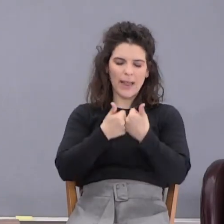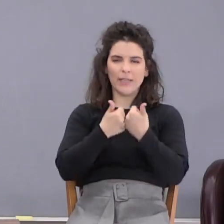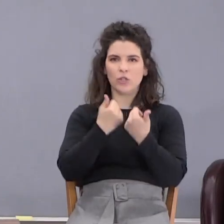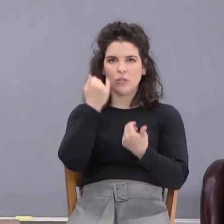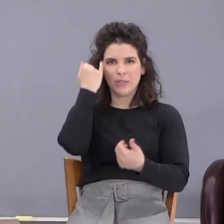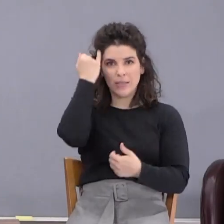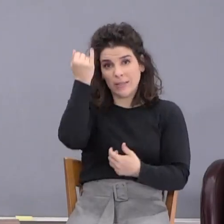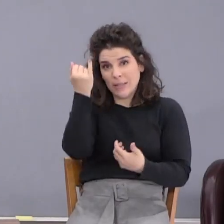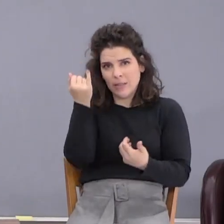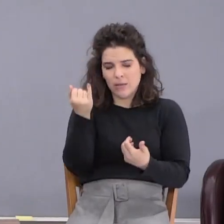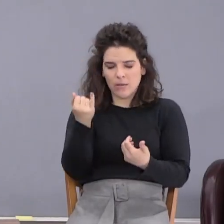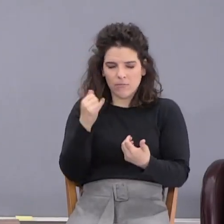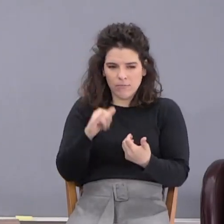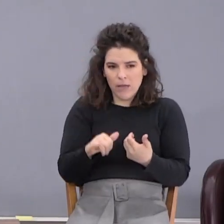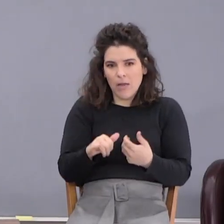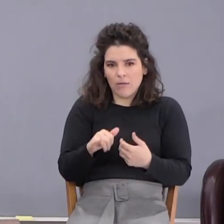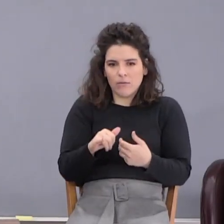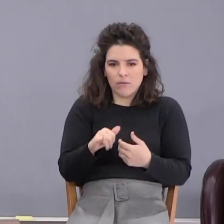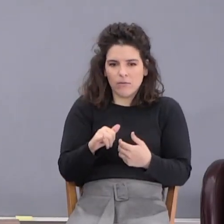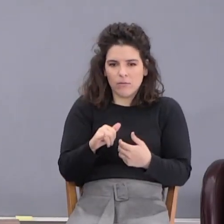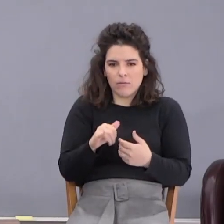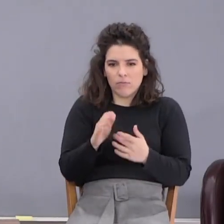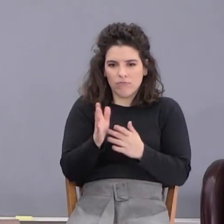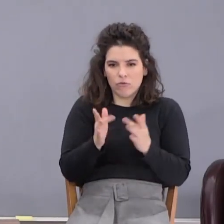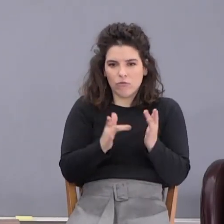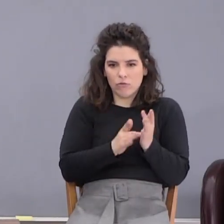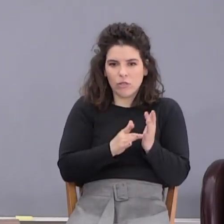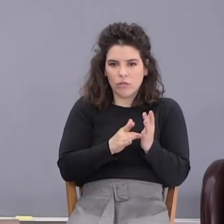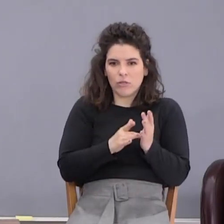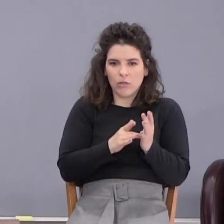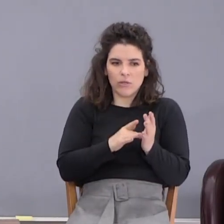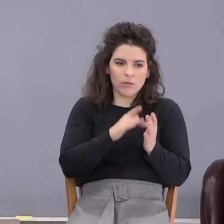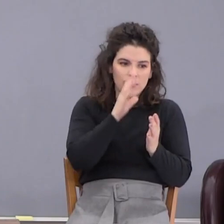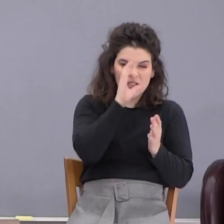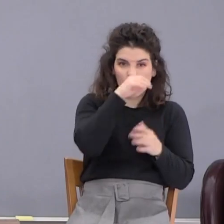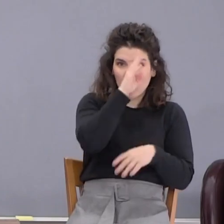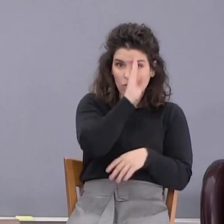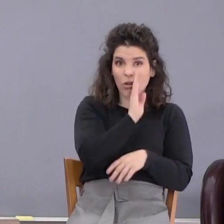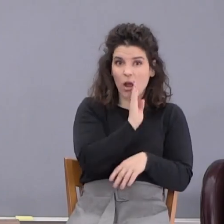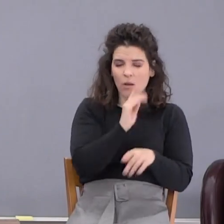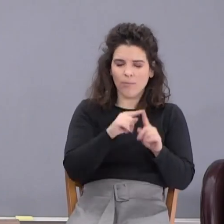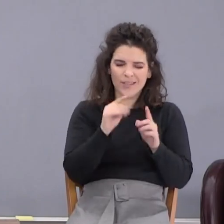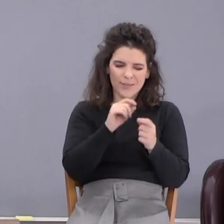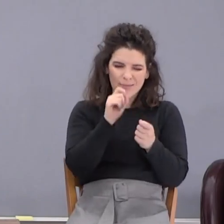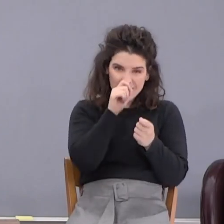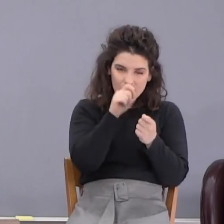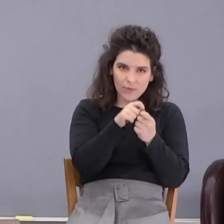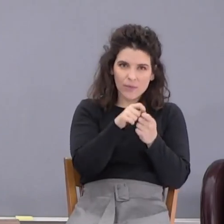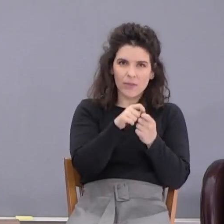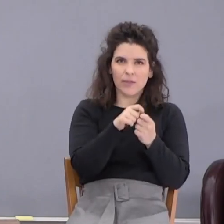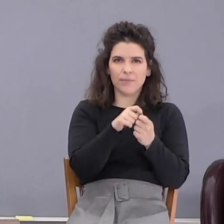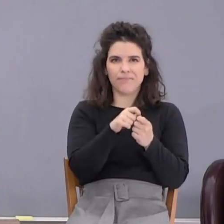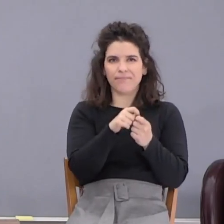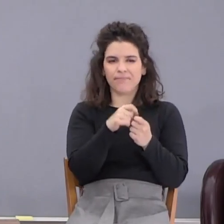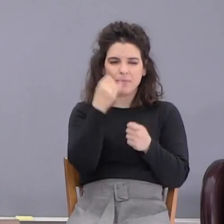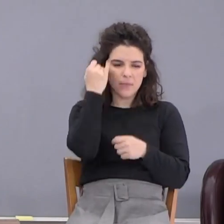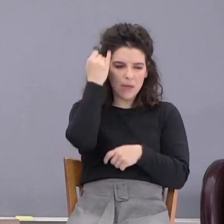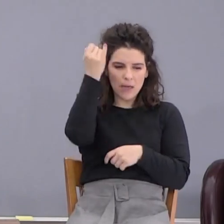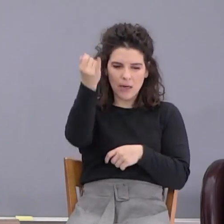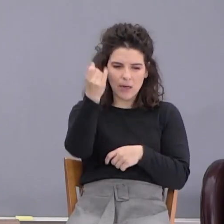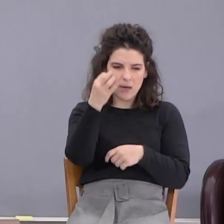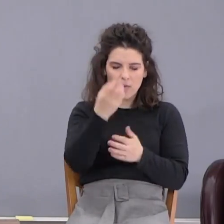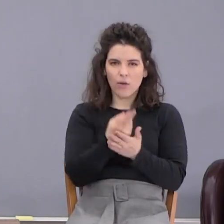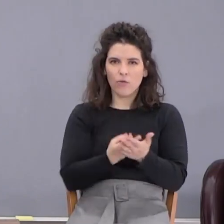idea, number one, regarding Jesus being a strange God, but specifically this idea